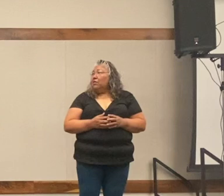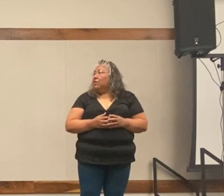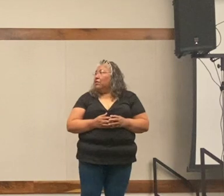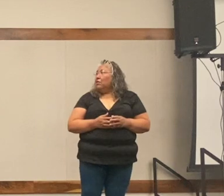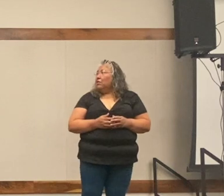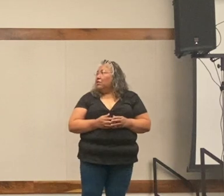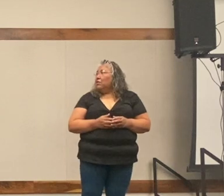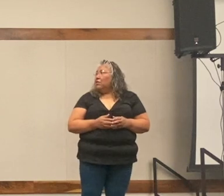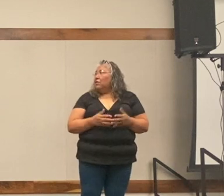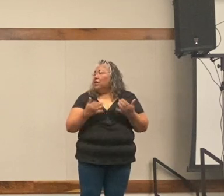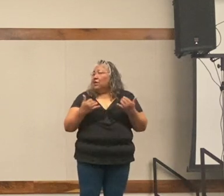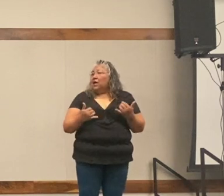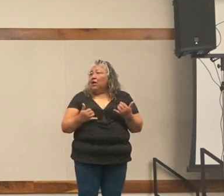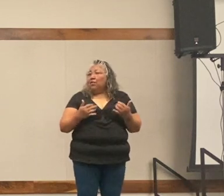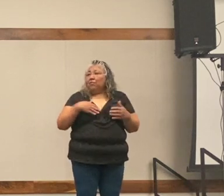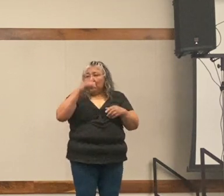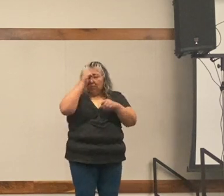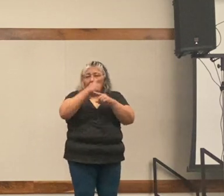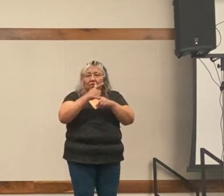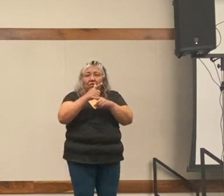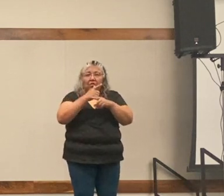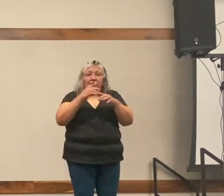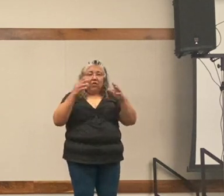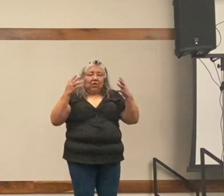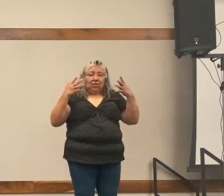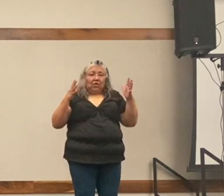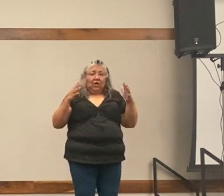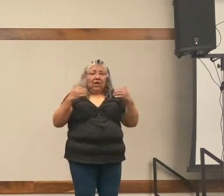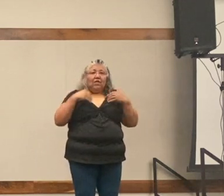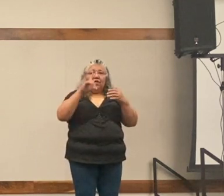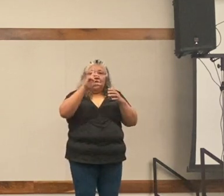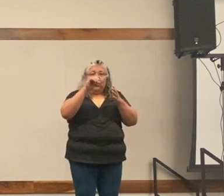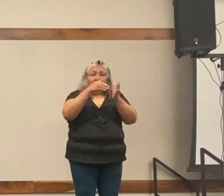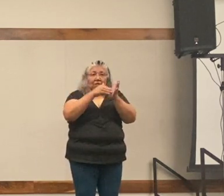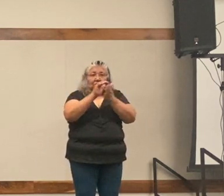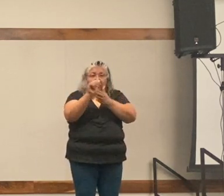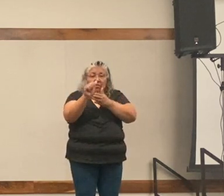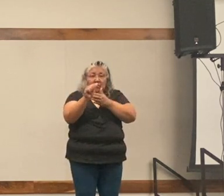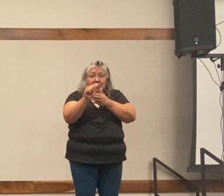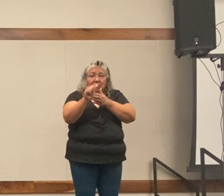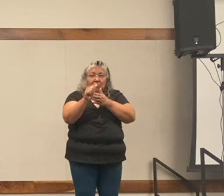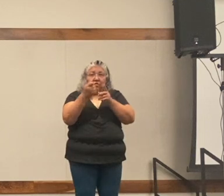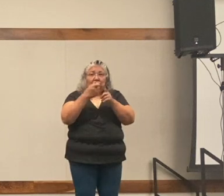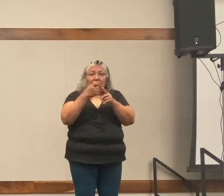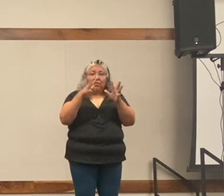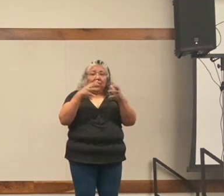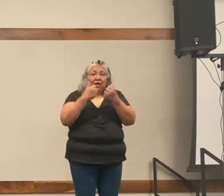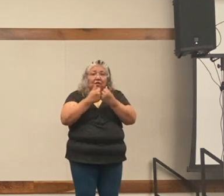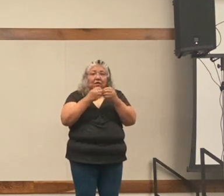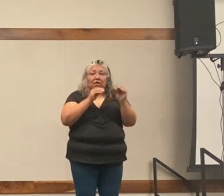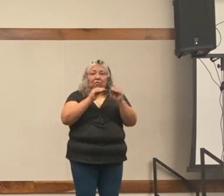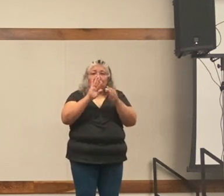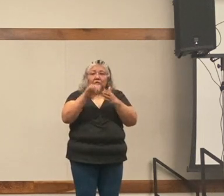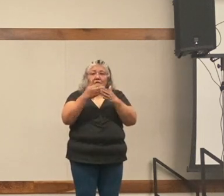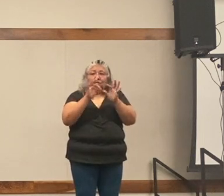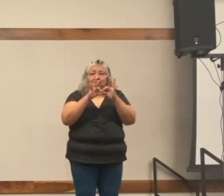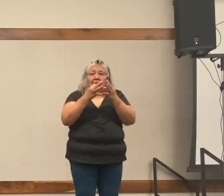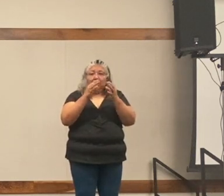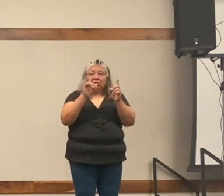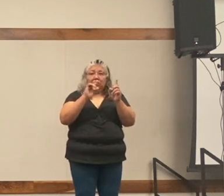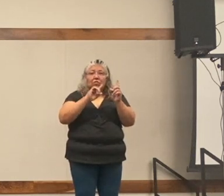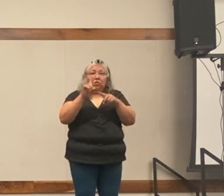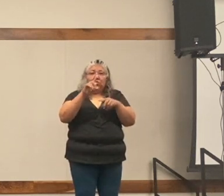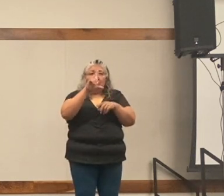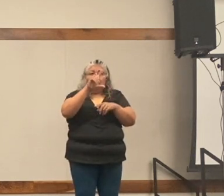Yes. So he had enough. And he took that $20,000 that he got from the accident, and he moved his entire family to